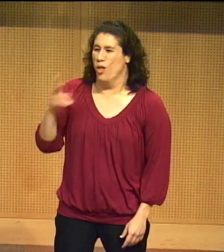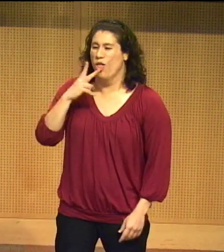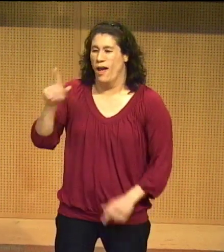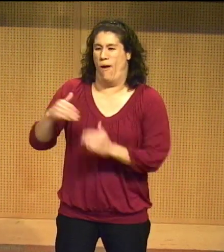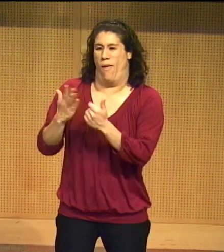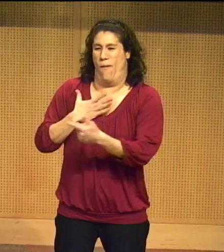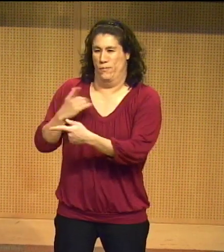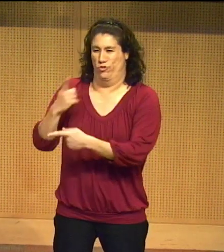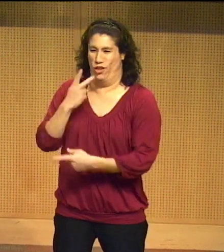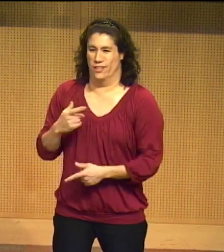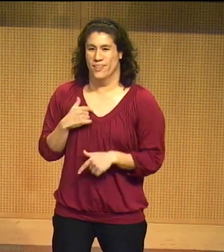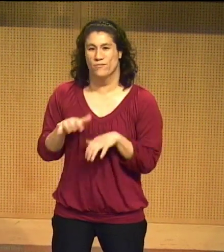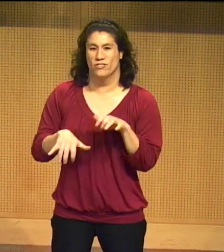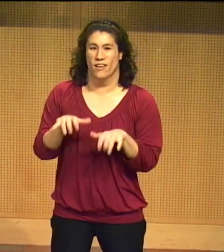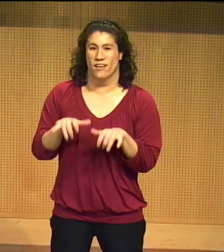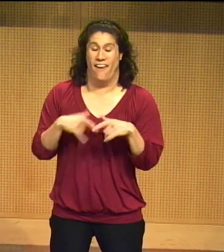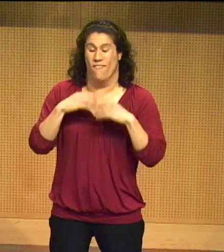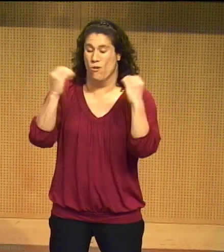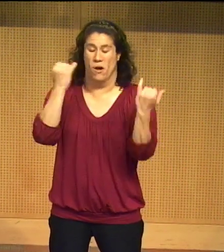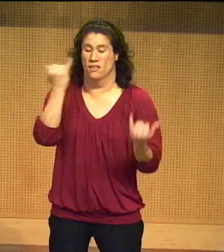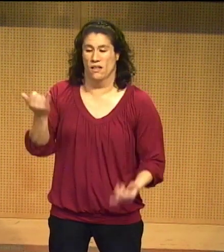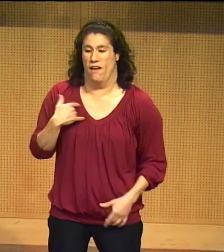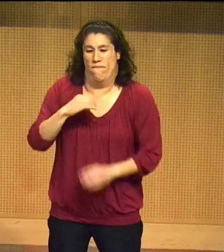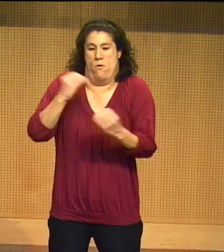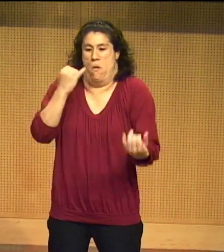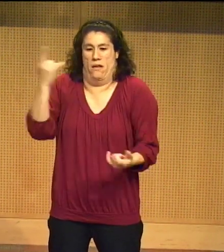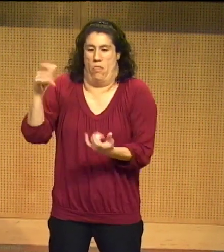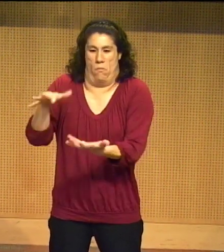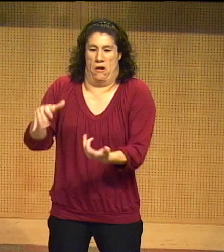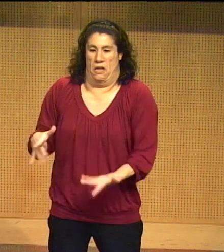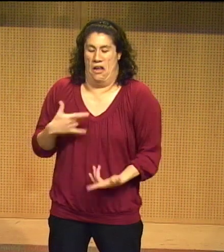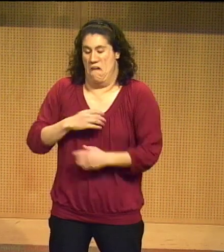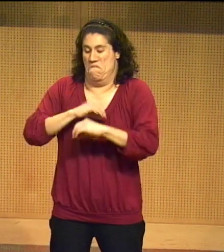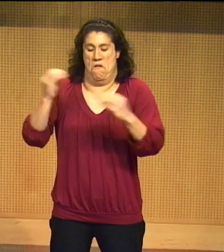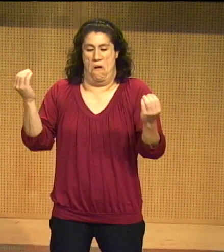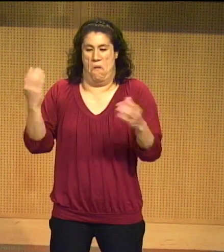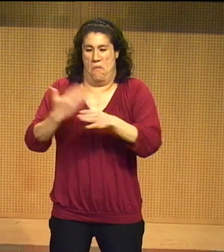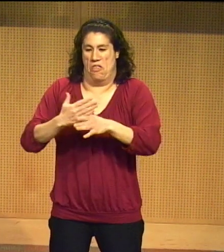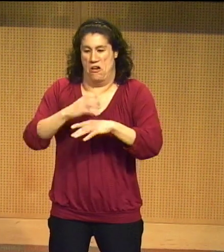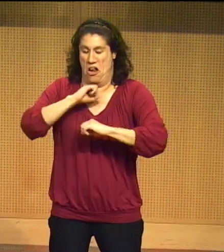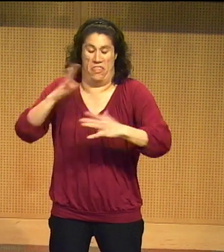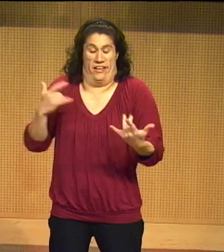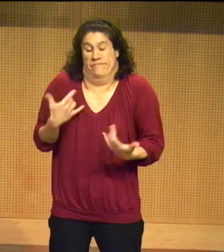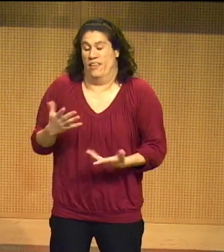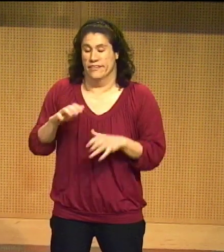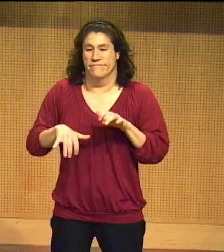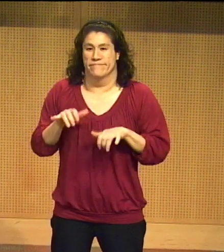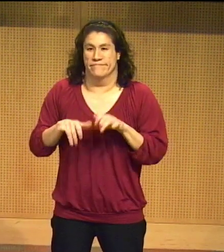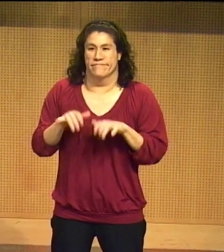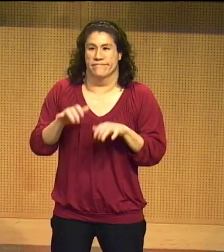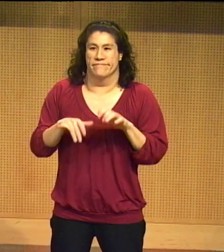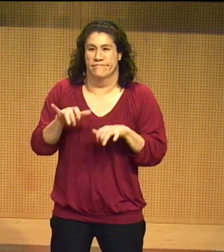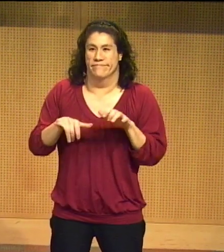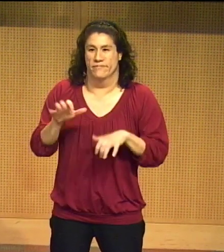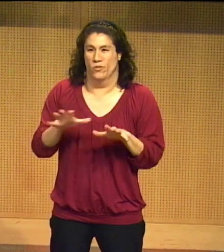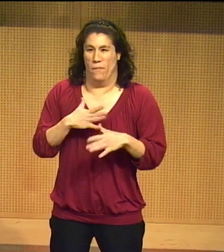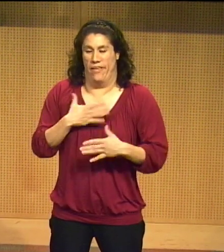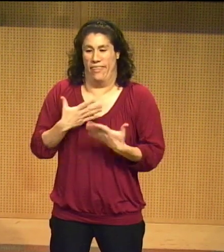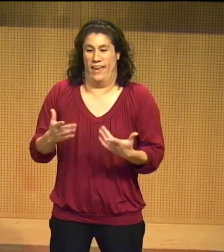I look at my peers who have to listen to it all day, and I'm blissfully unaware of it. My world is peaceful and quiet. I can do my